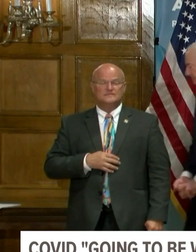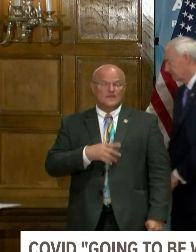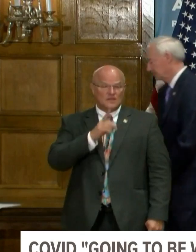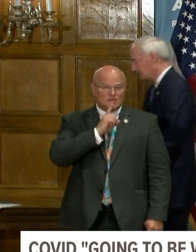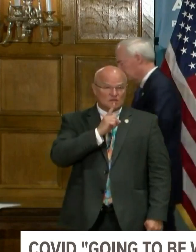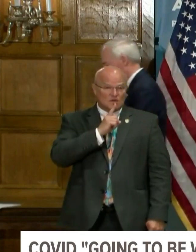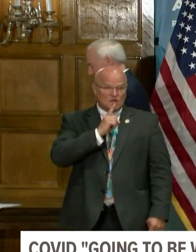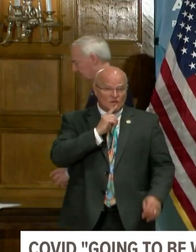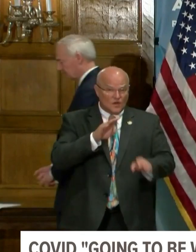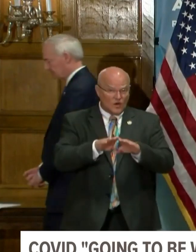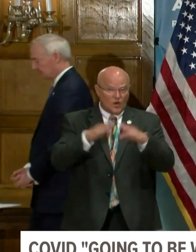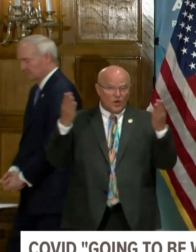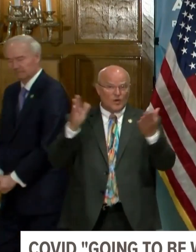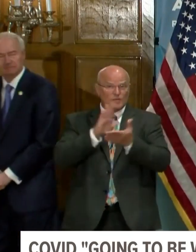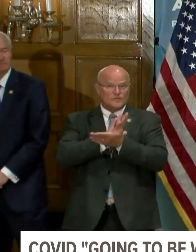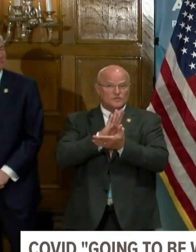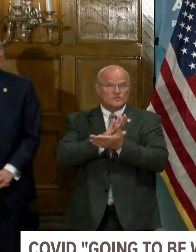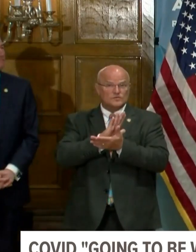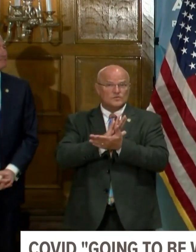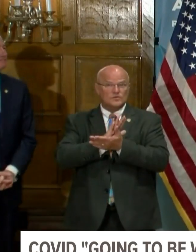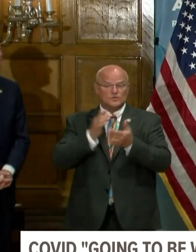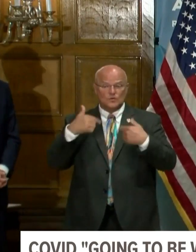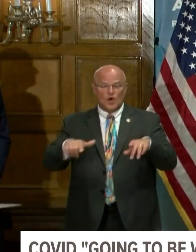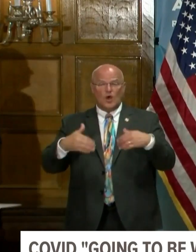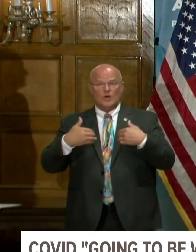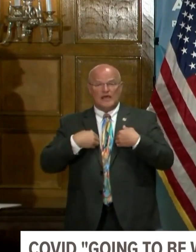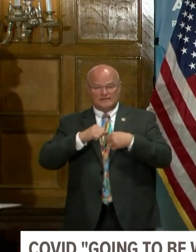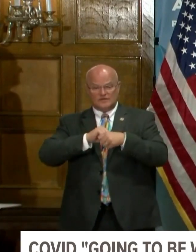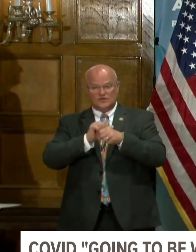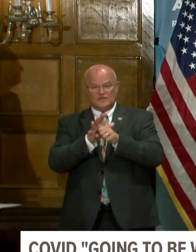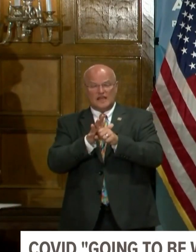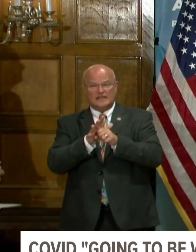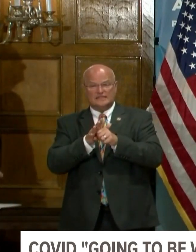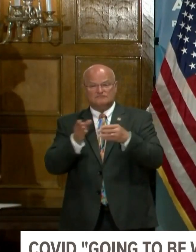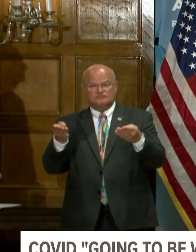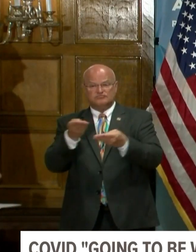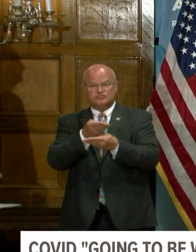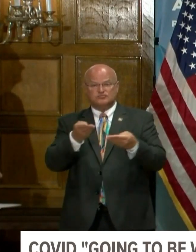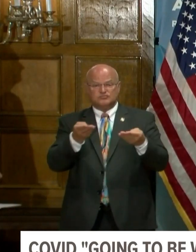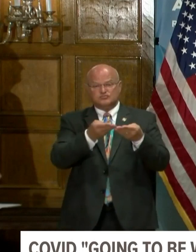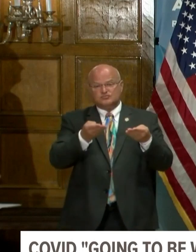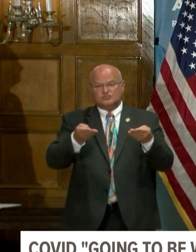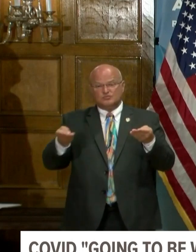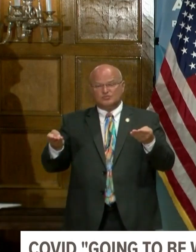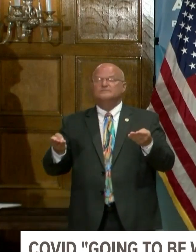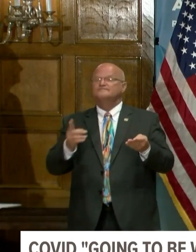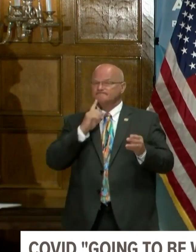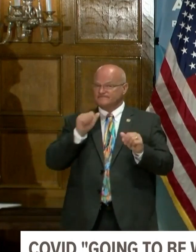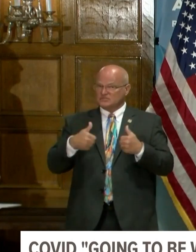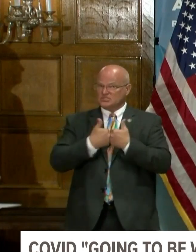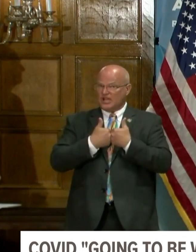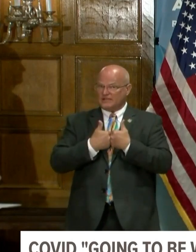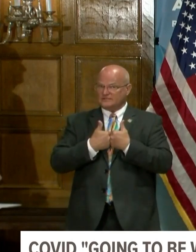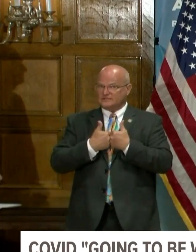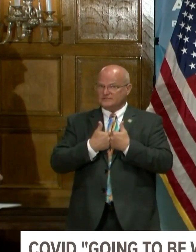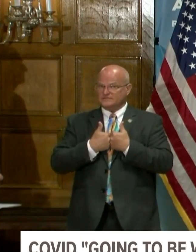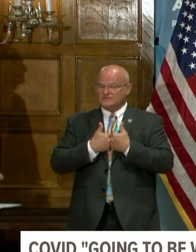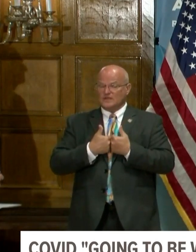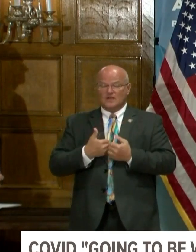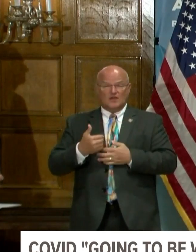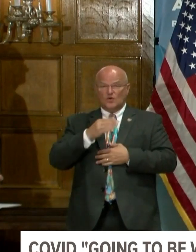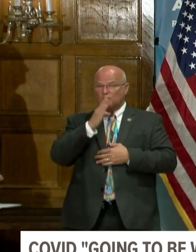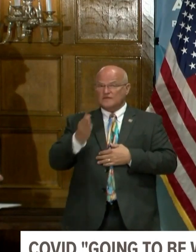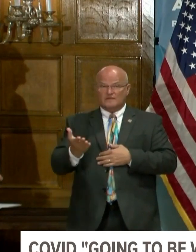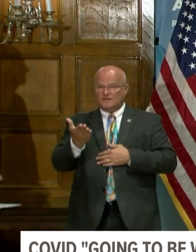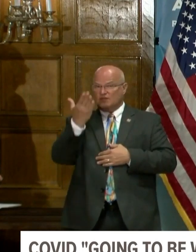Certainly opening up the schools while we have ongoing COVID-19 transmission is going to be a challenge. We've never really faced that before. This is a